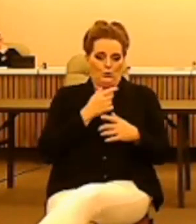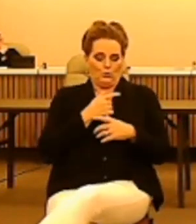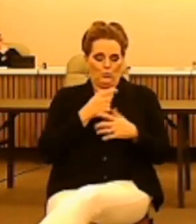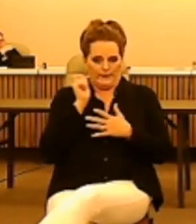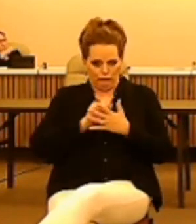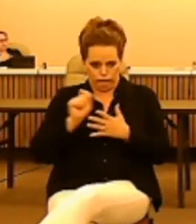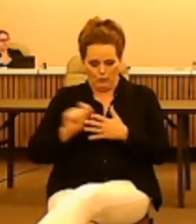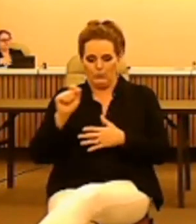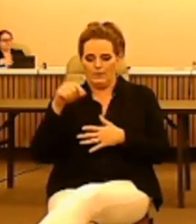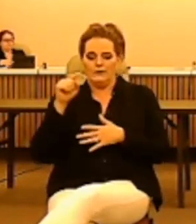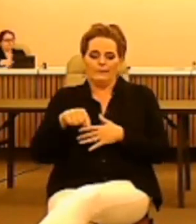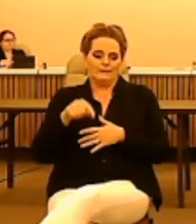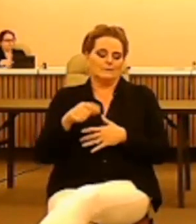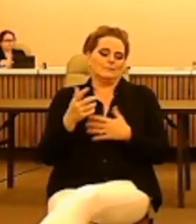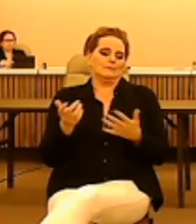way I wrote this is that